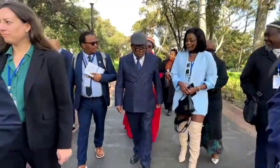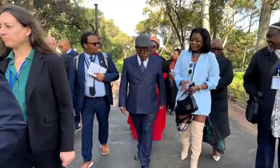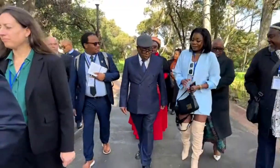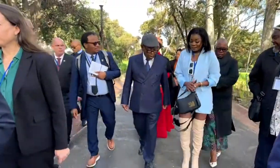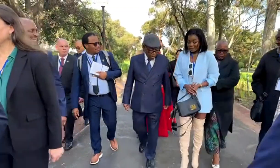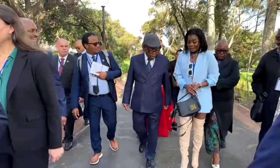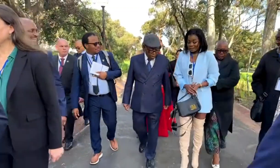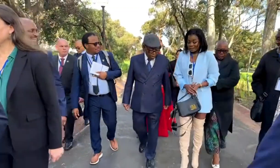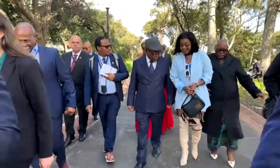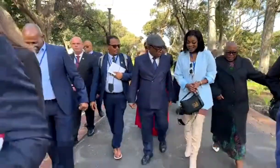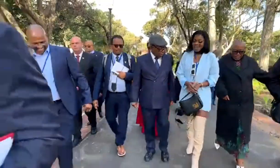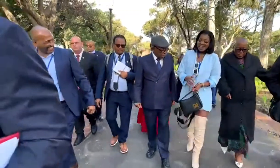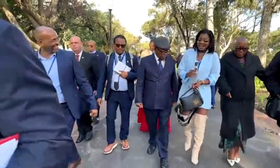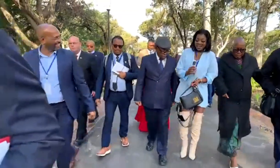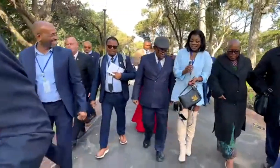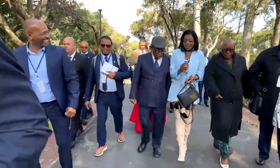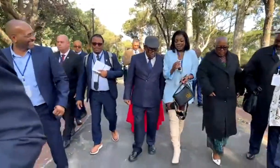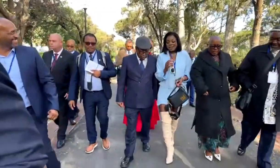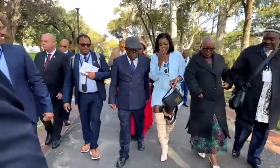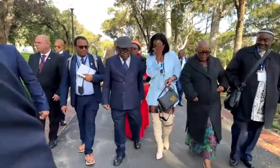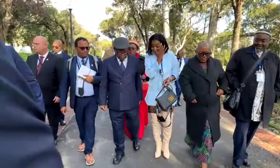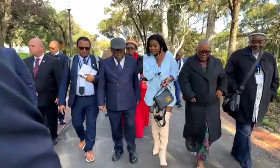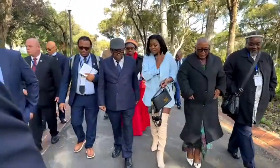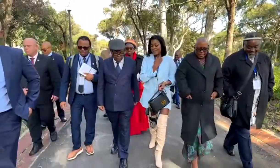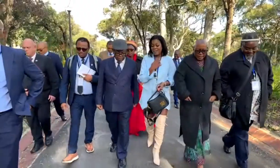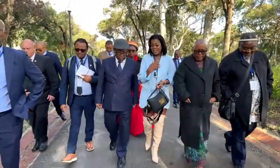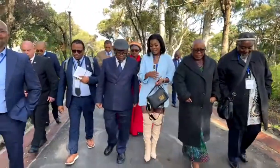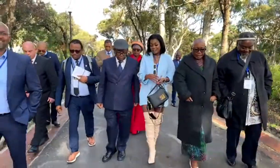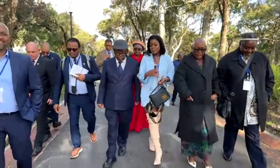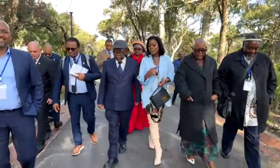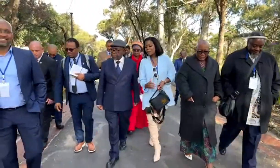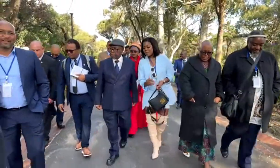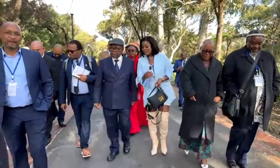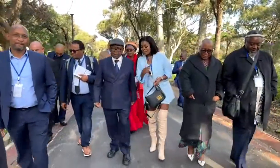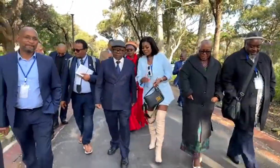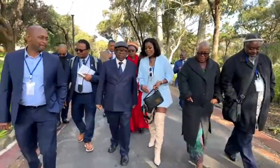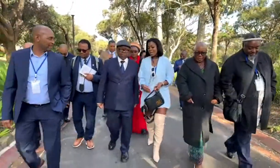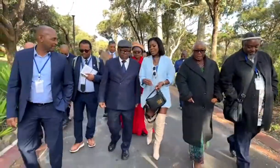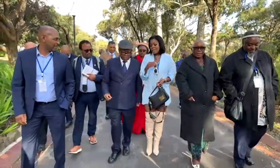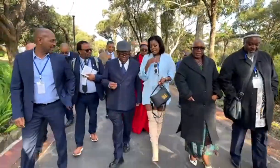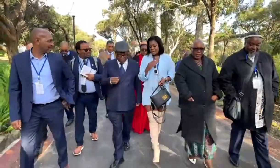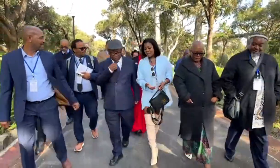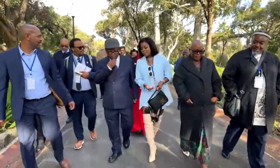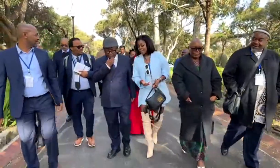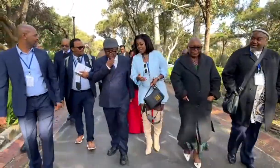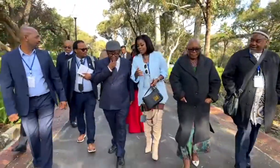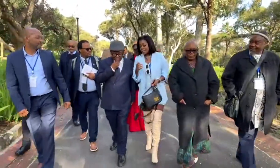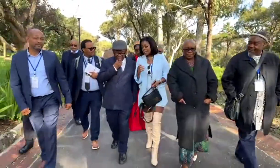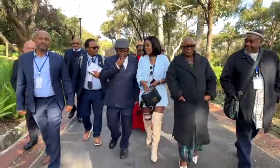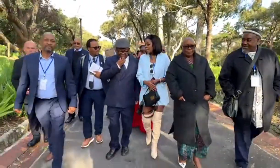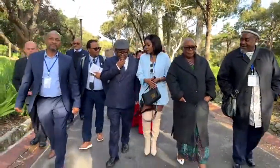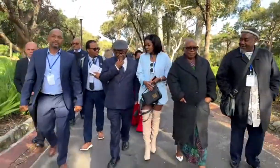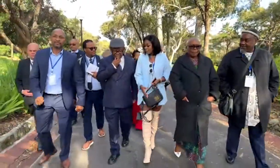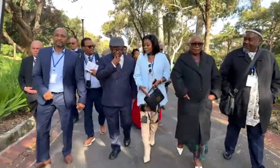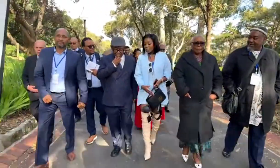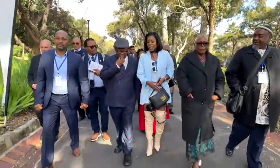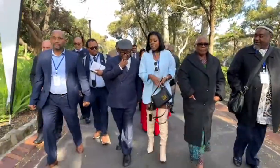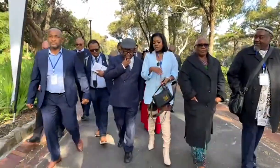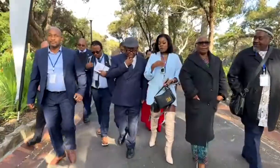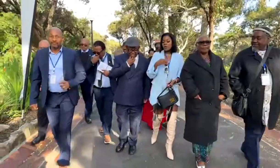the examples. Yes. Bayifundise nesixhosa le robot. Bathi